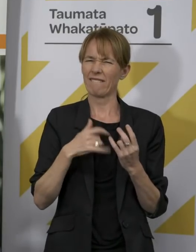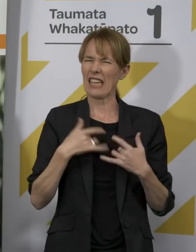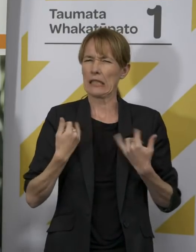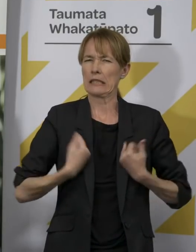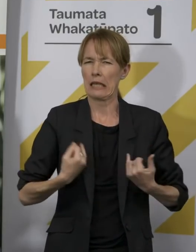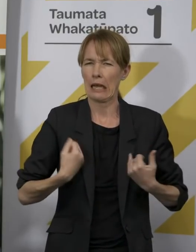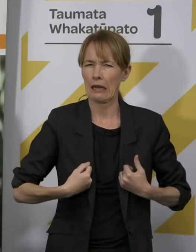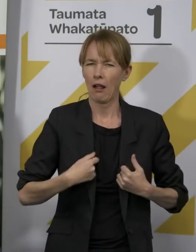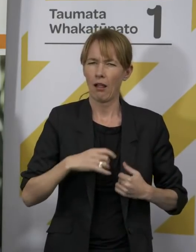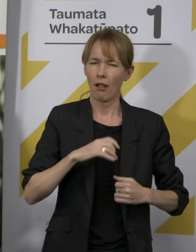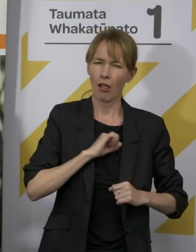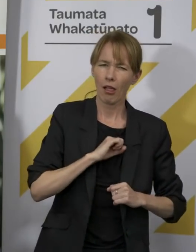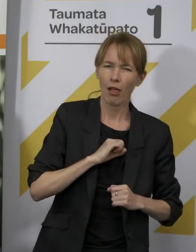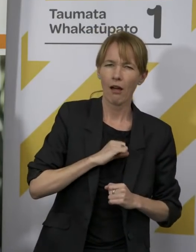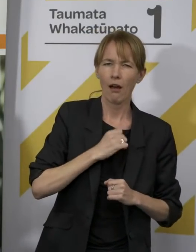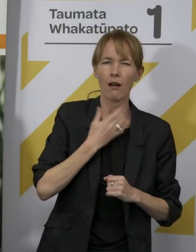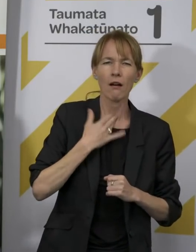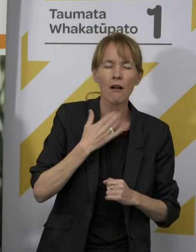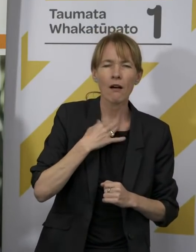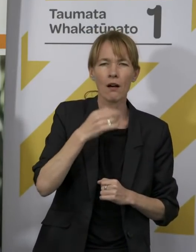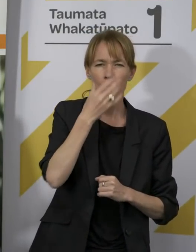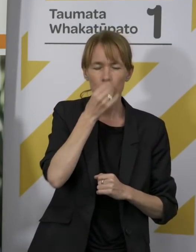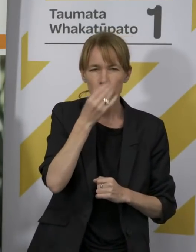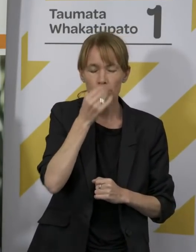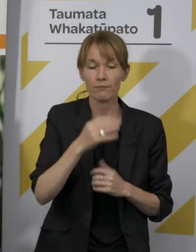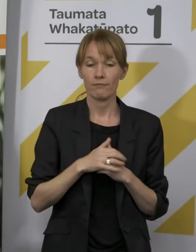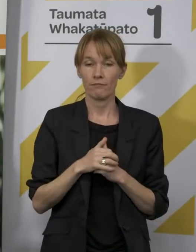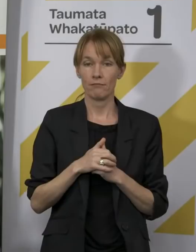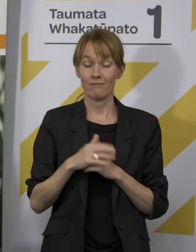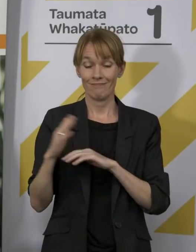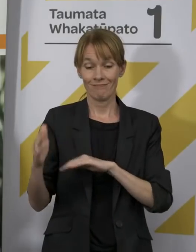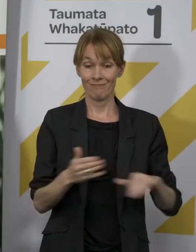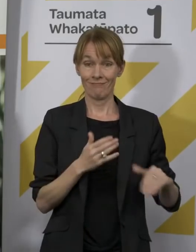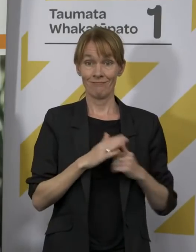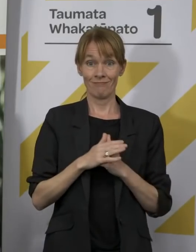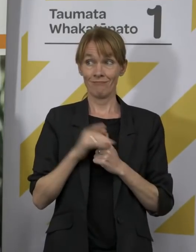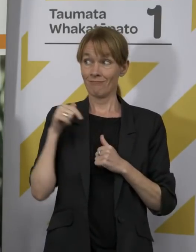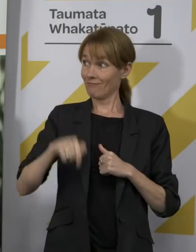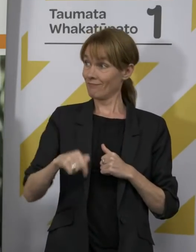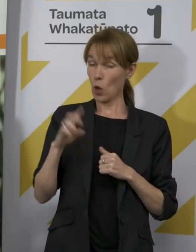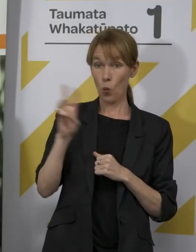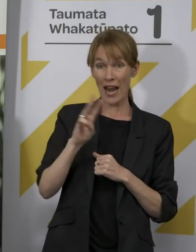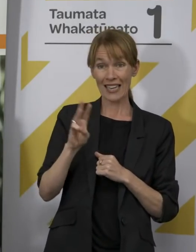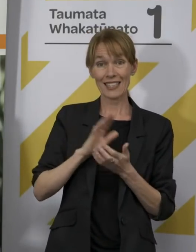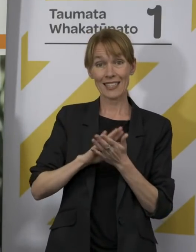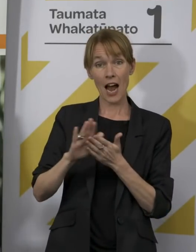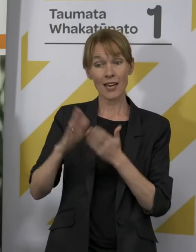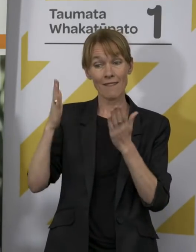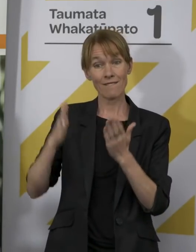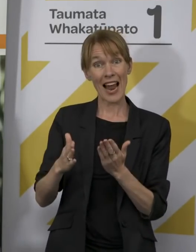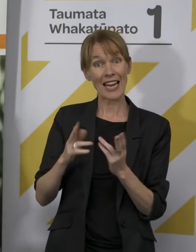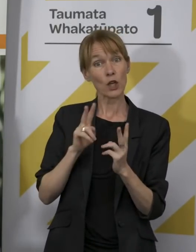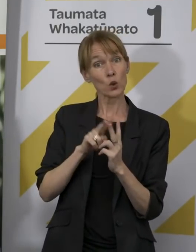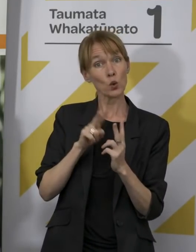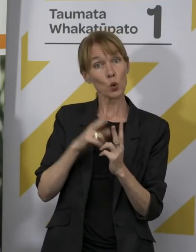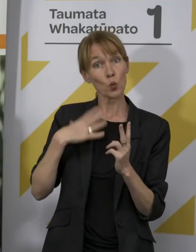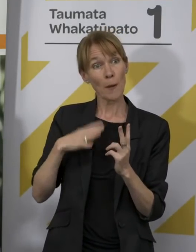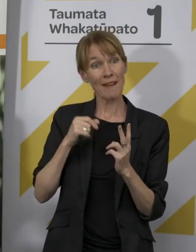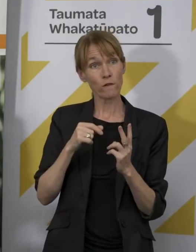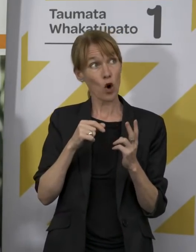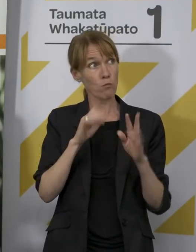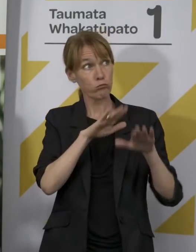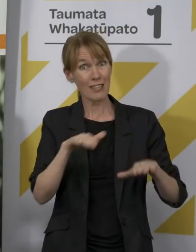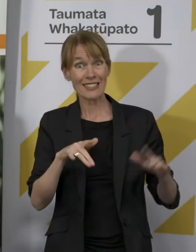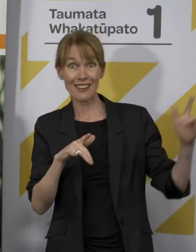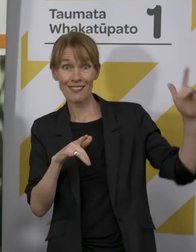of the cases who has been in isolation in the Wellington region, in the Hutt Valley, is now considered recovered, and recovered